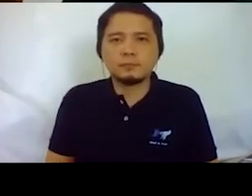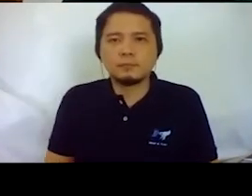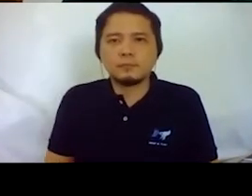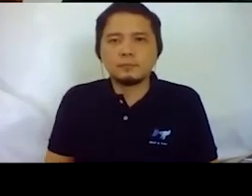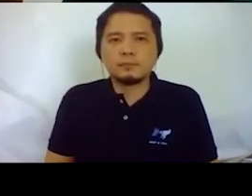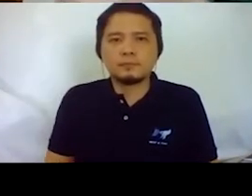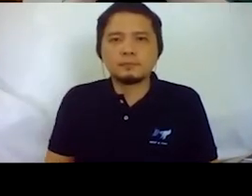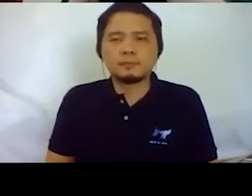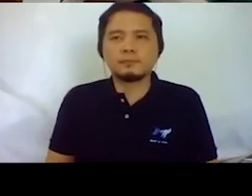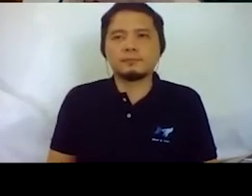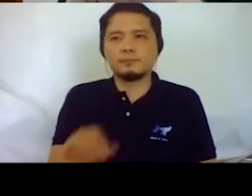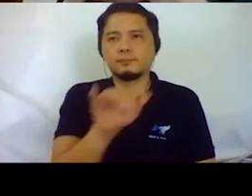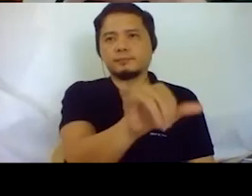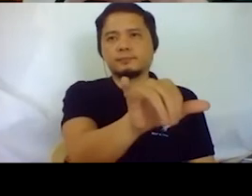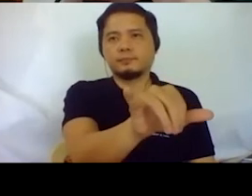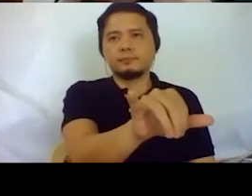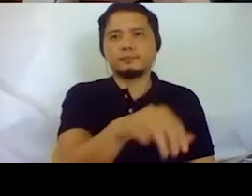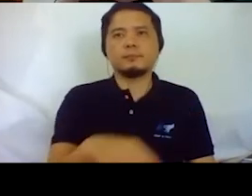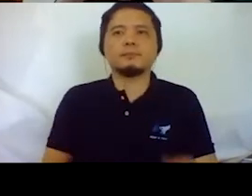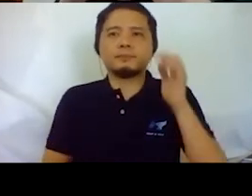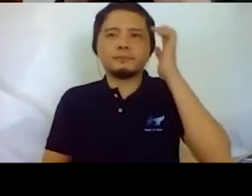Yeah, right there.